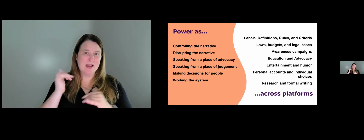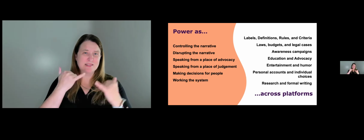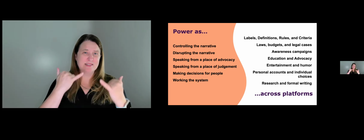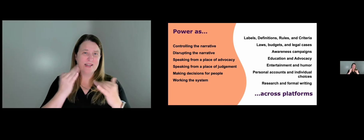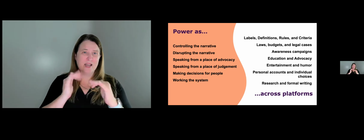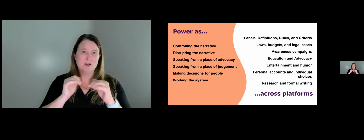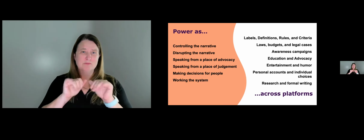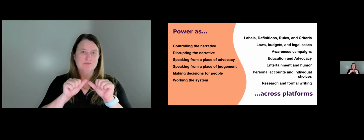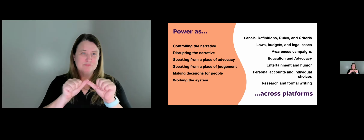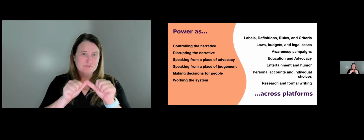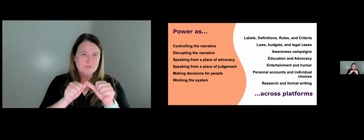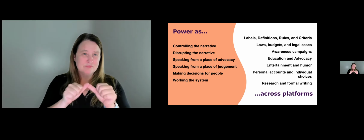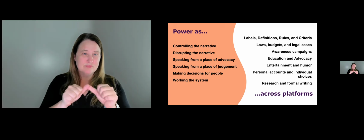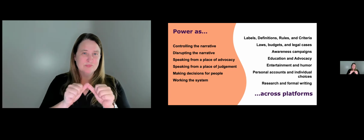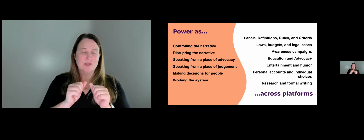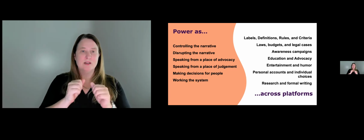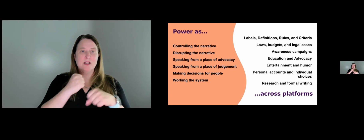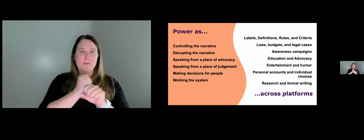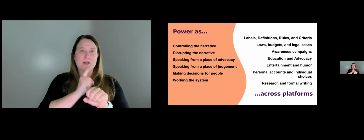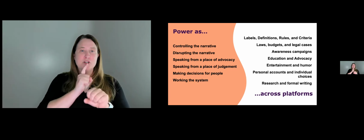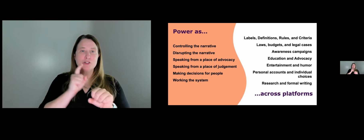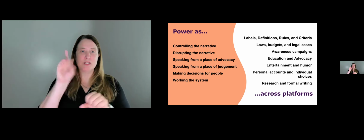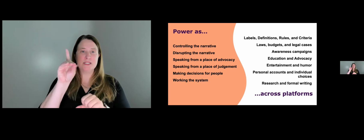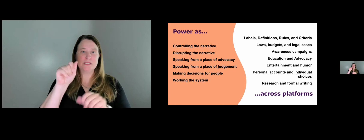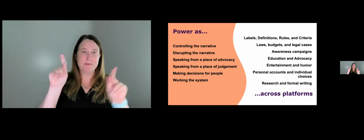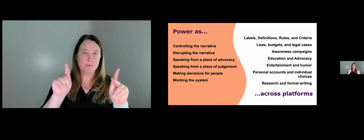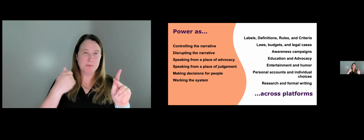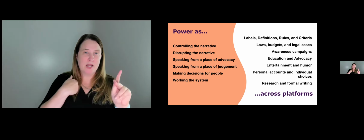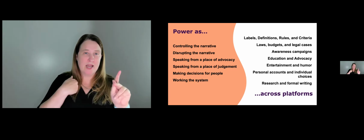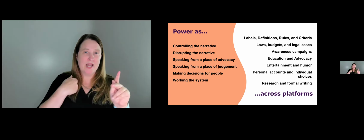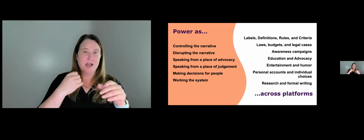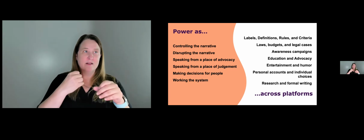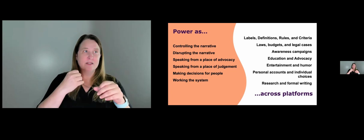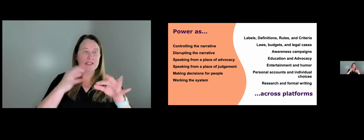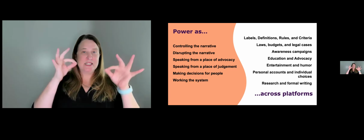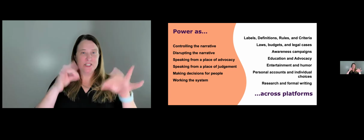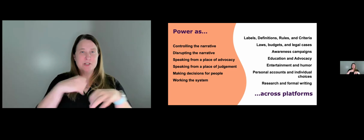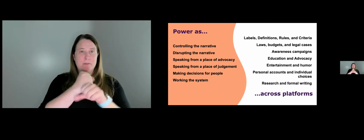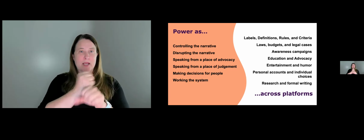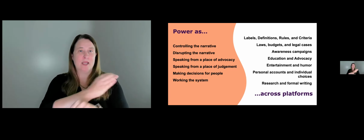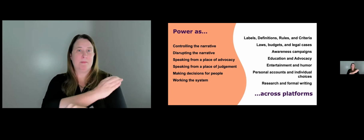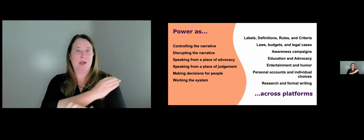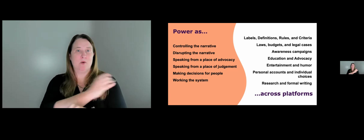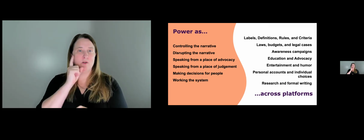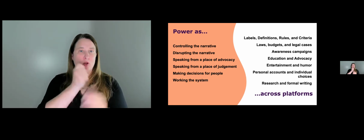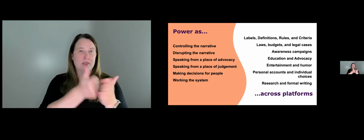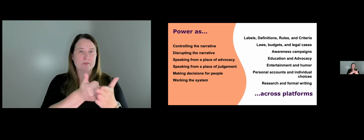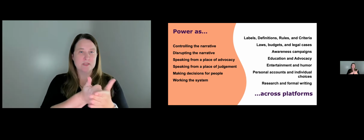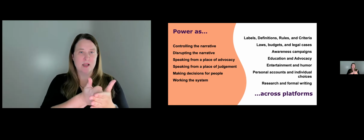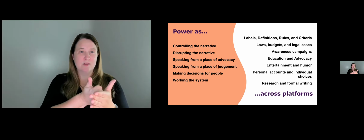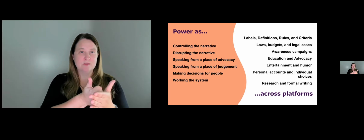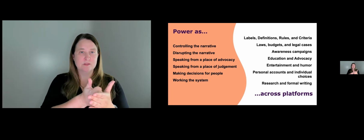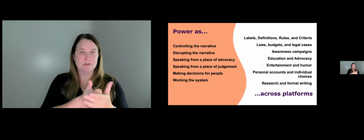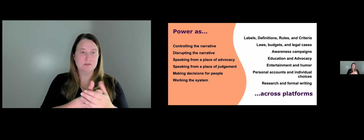it's been a big issue in the past, and it is persistent. People with disabilities